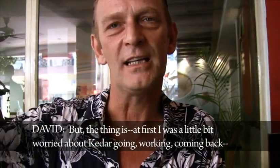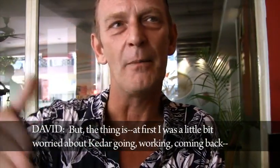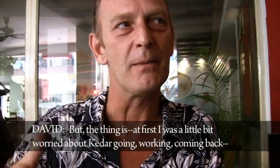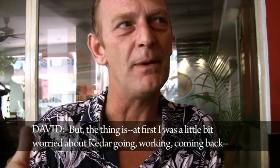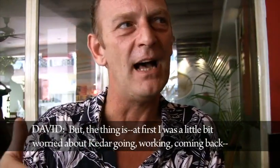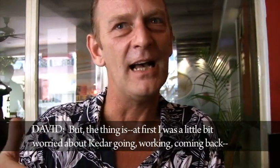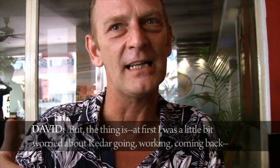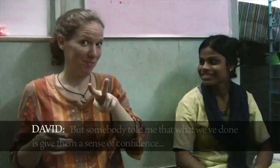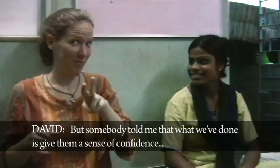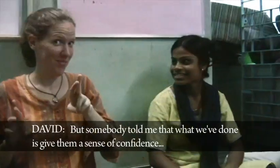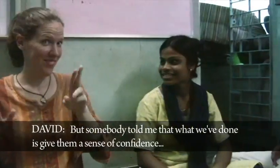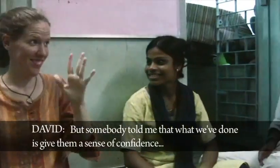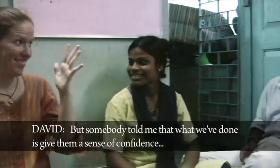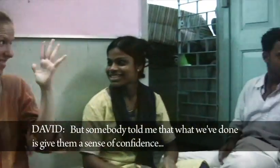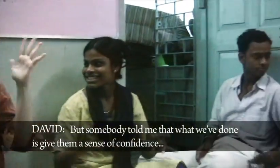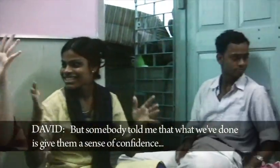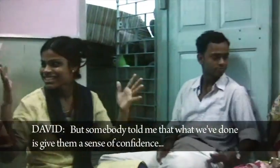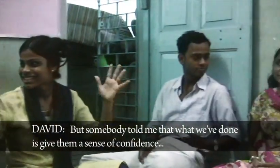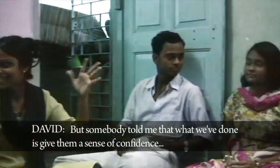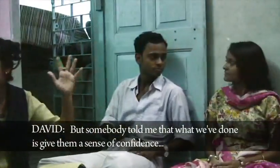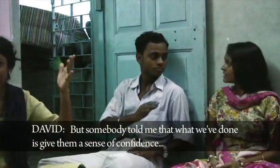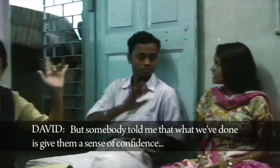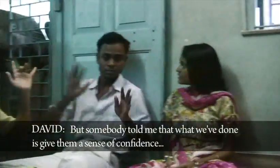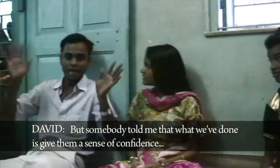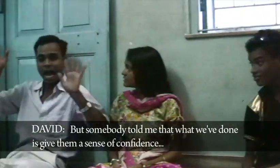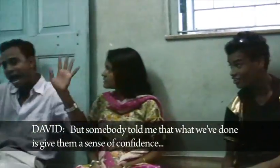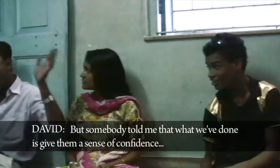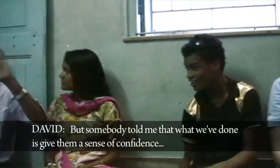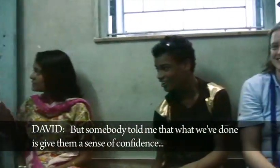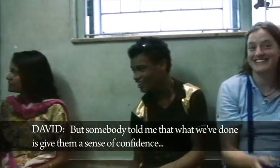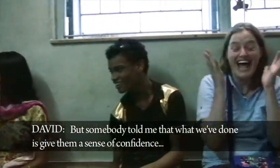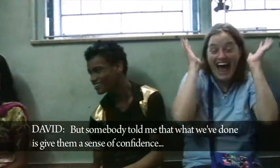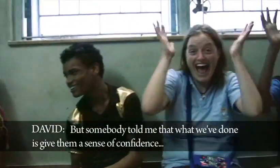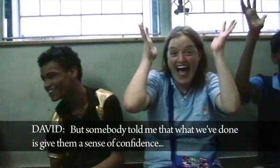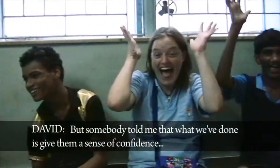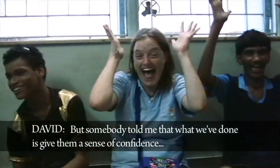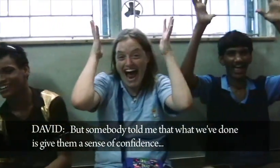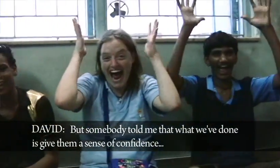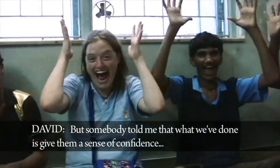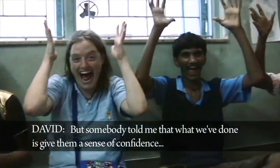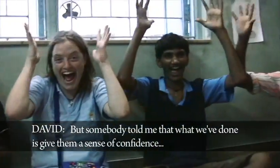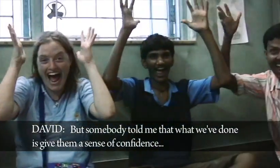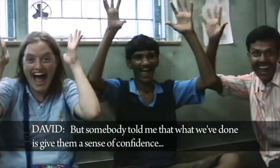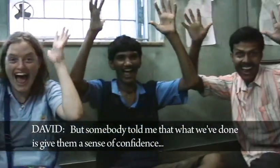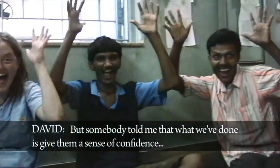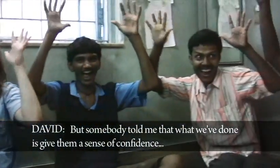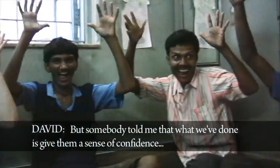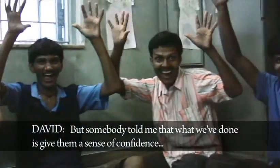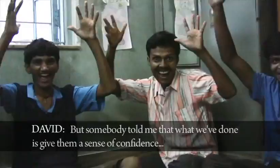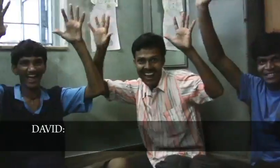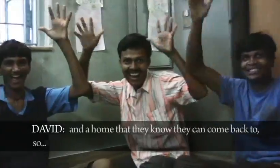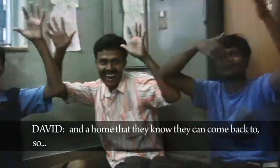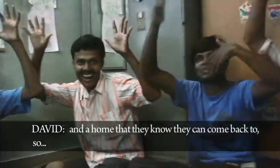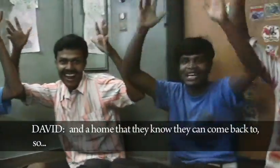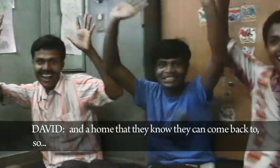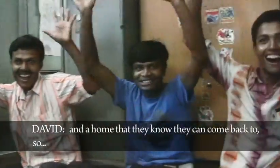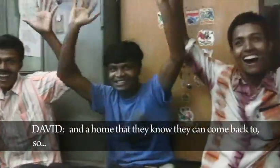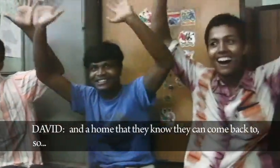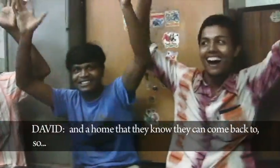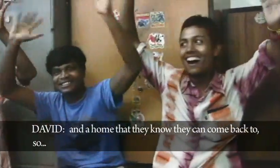back. But somebody told me that really what we've done is we've been able to give them so much of a sense of confidence and a